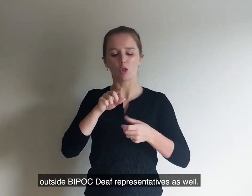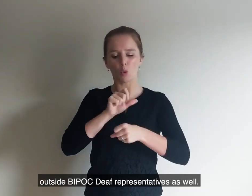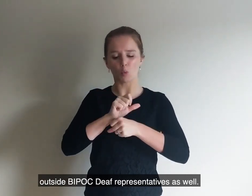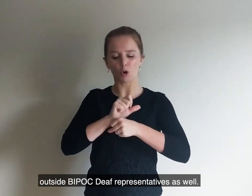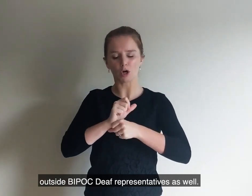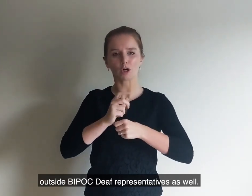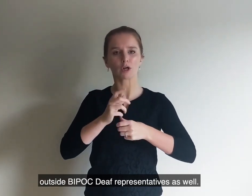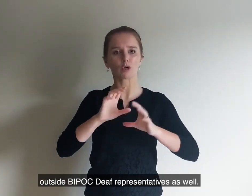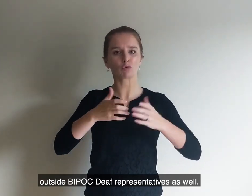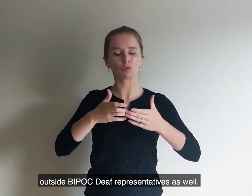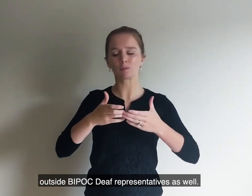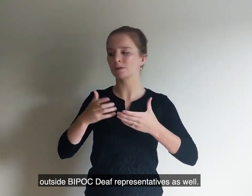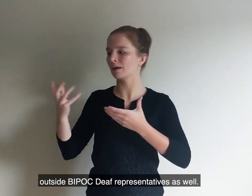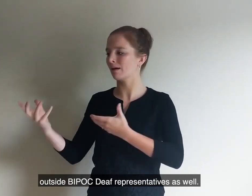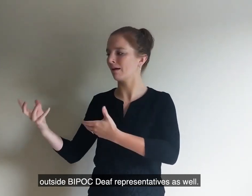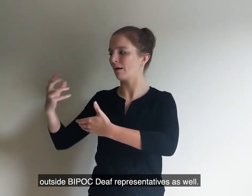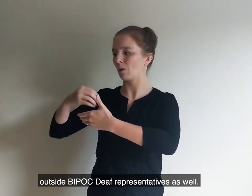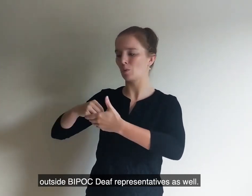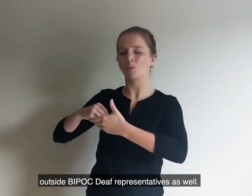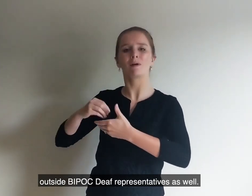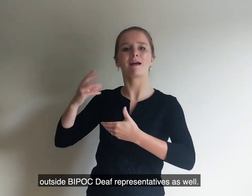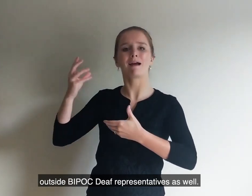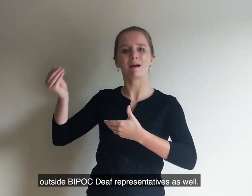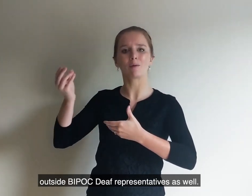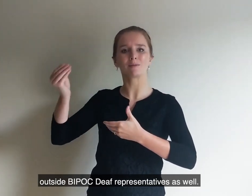POC deaf representatives as well.